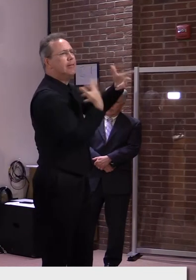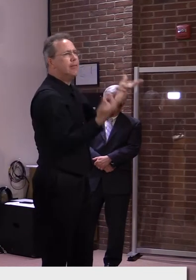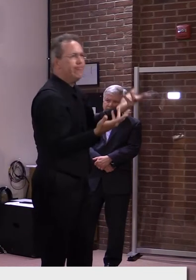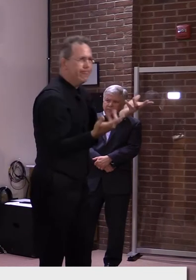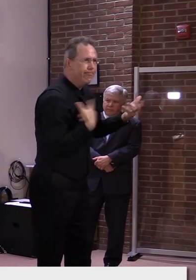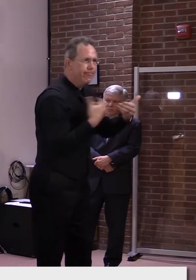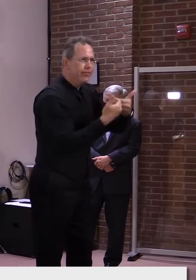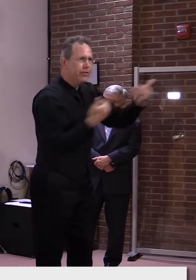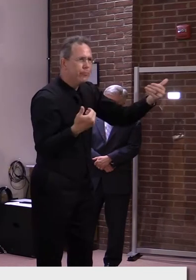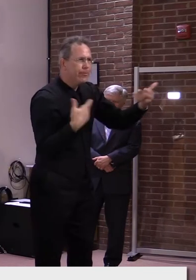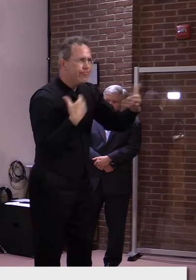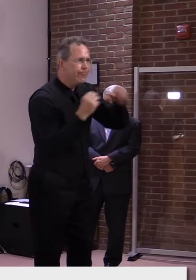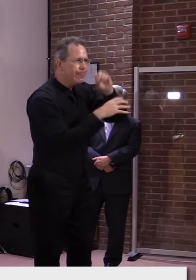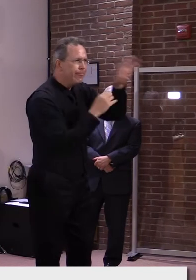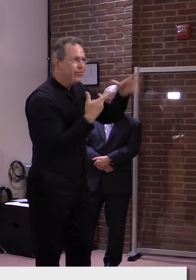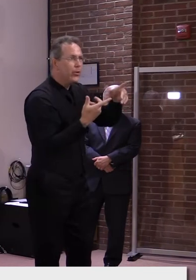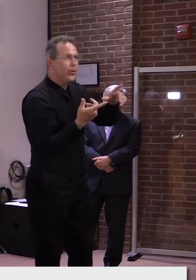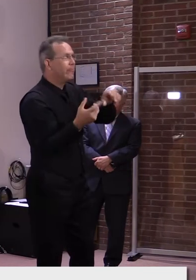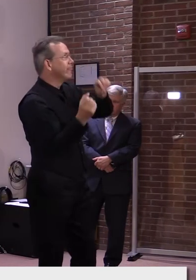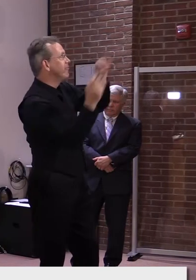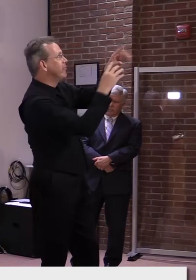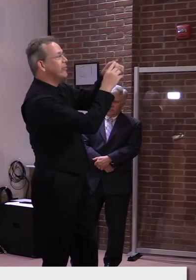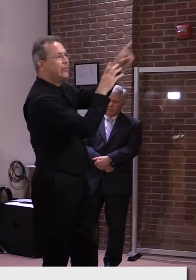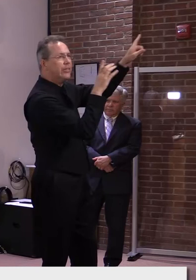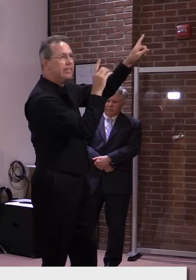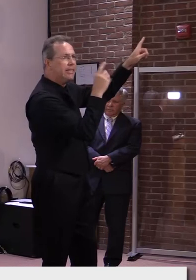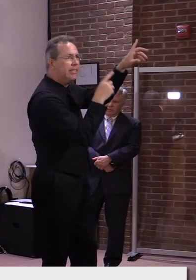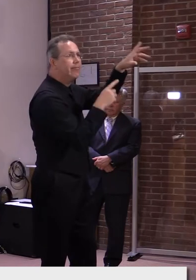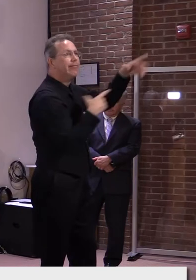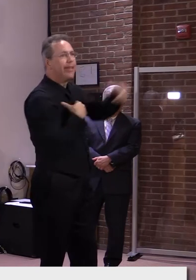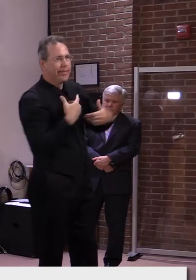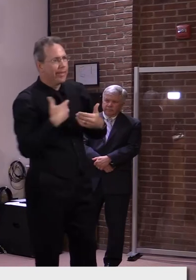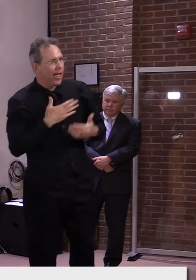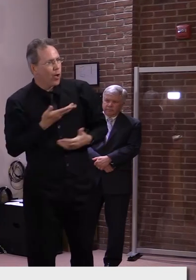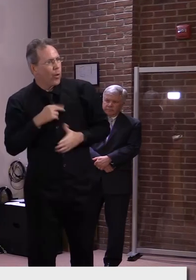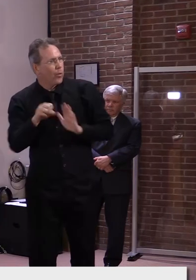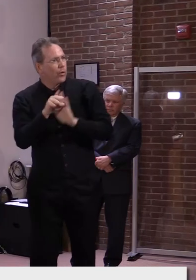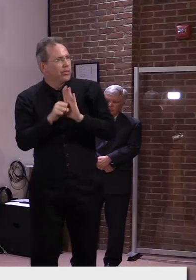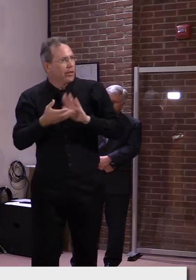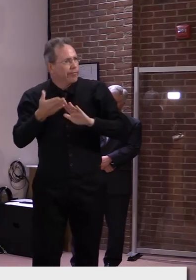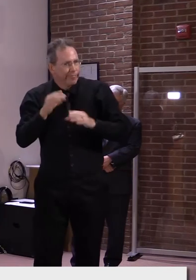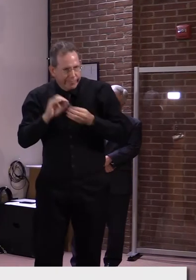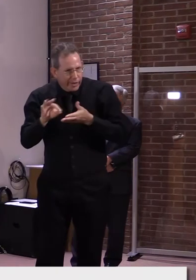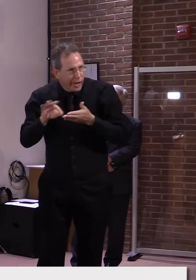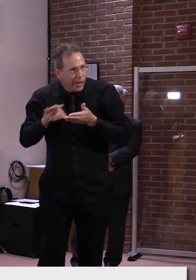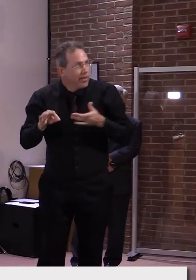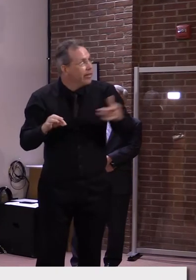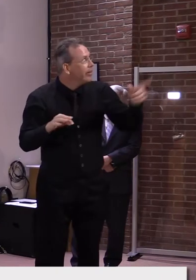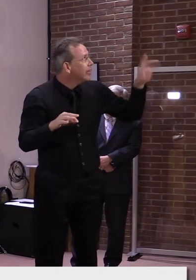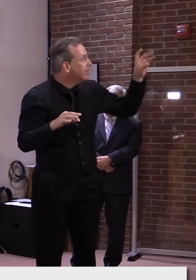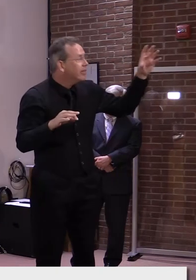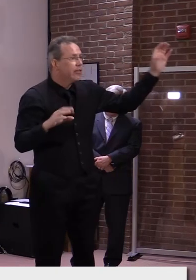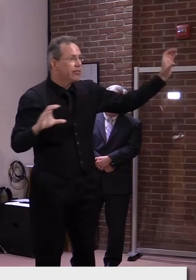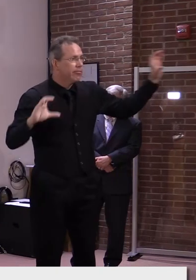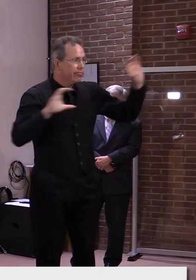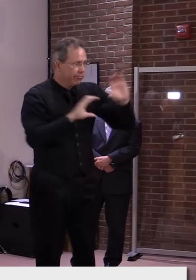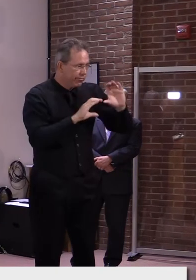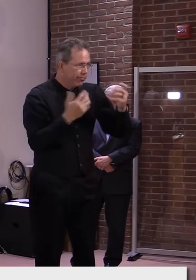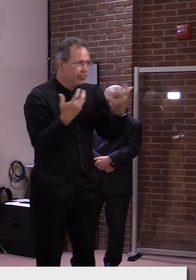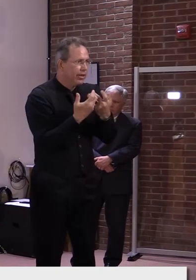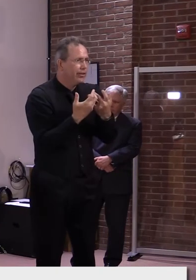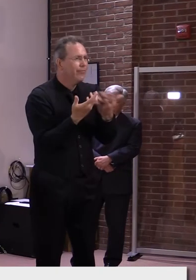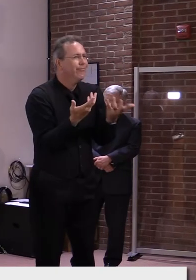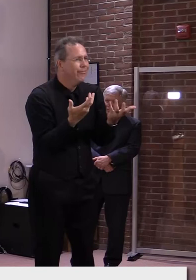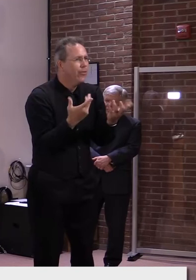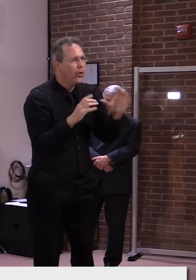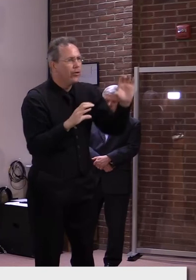Reconciling of the numbers, but it is what it is, and we have to live within